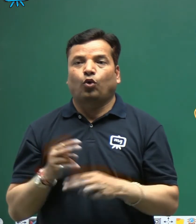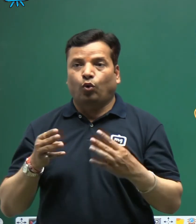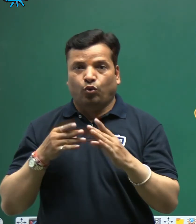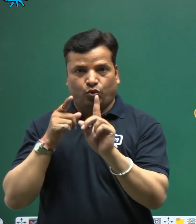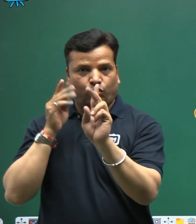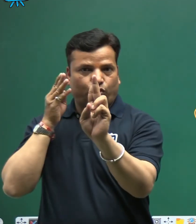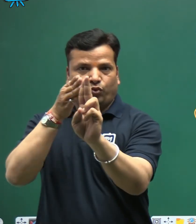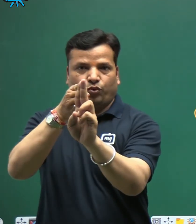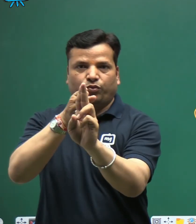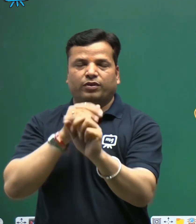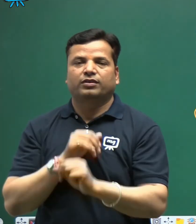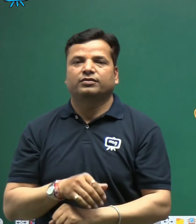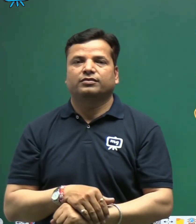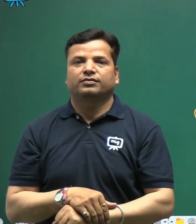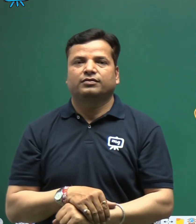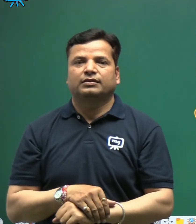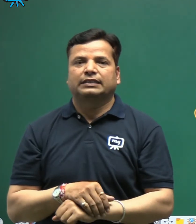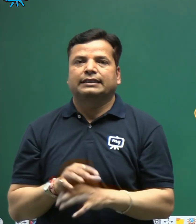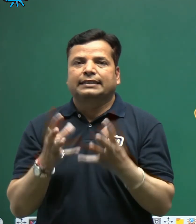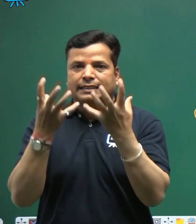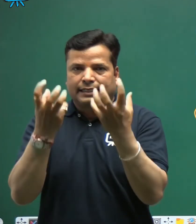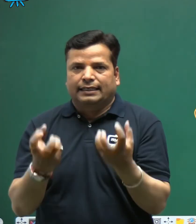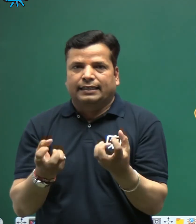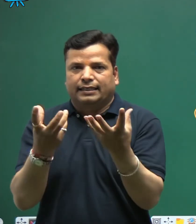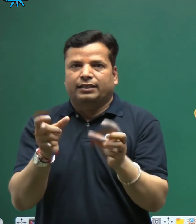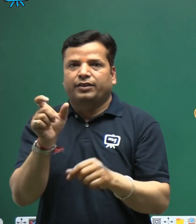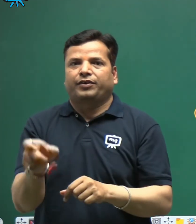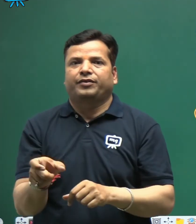towards the needy